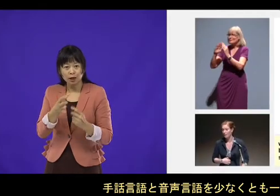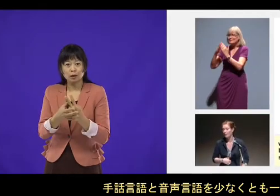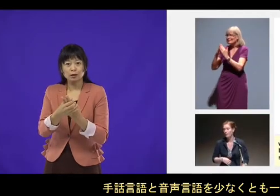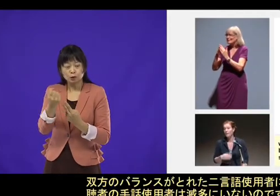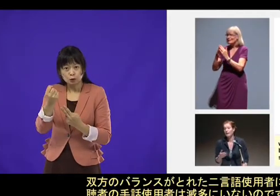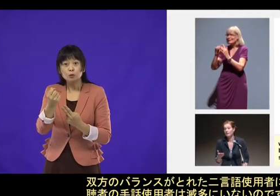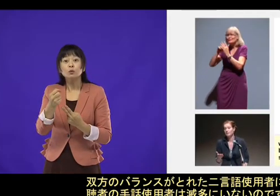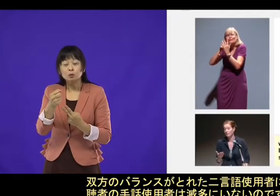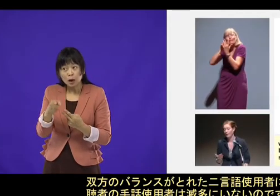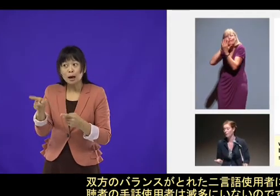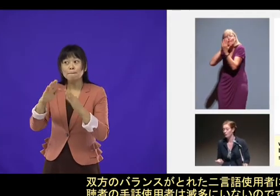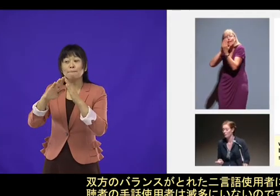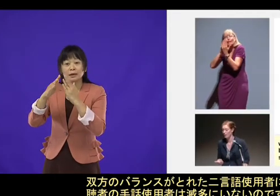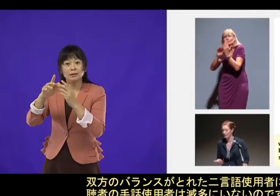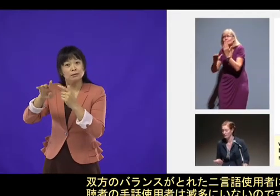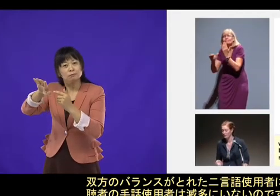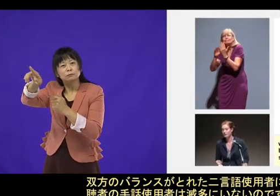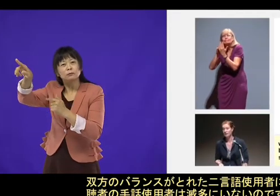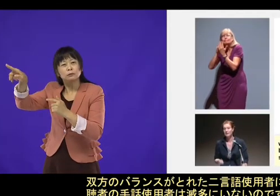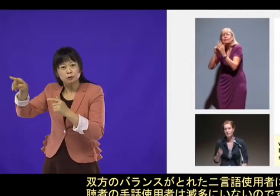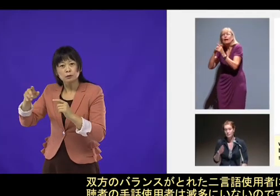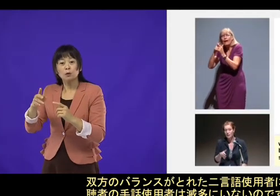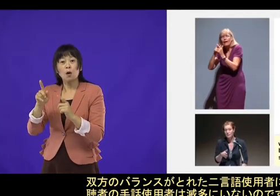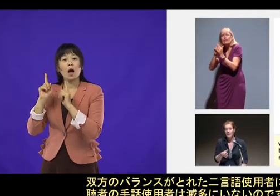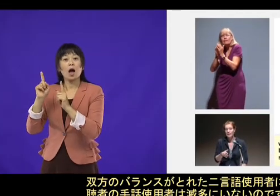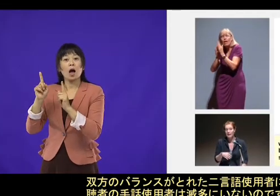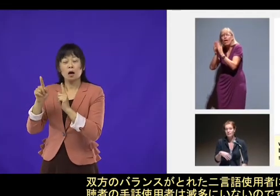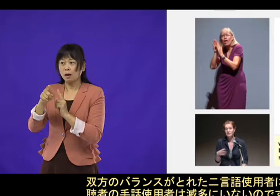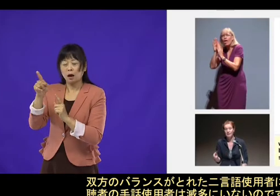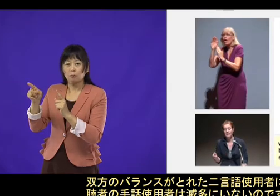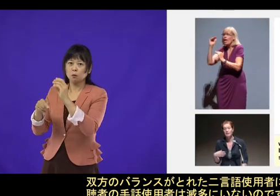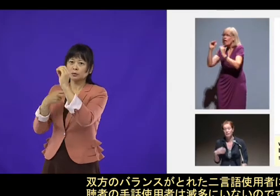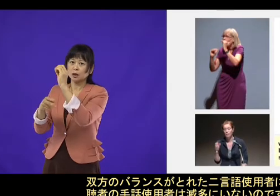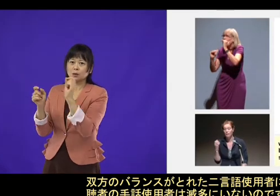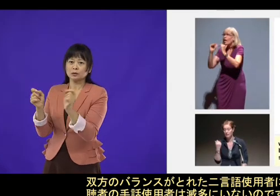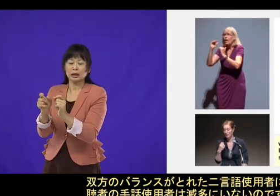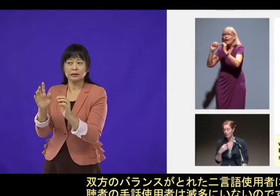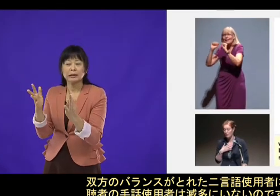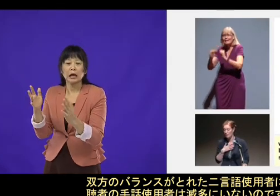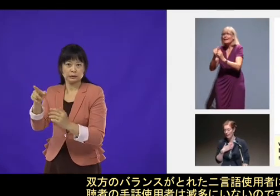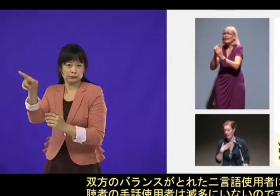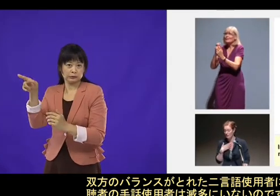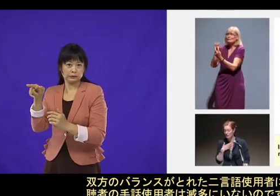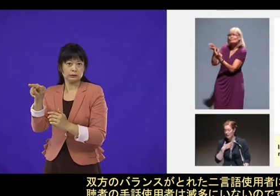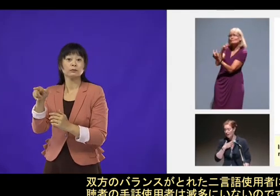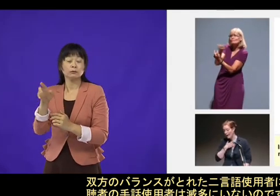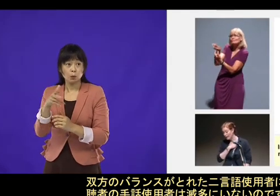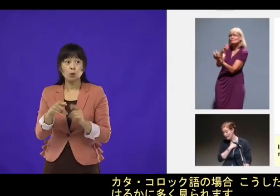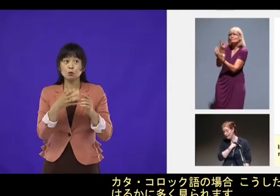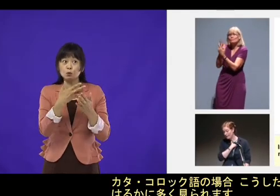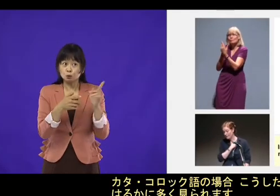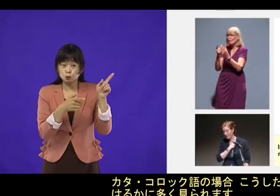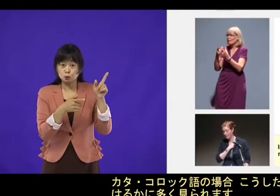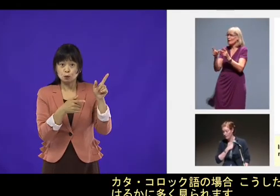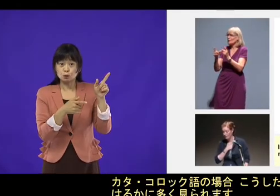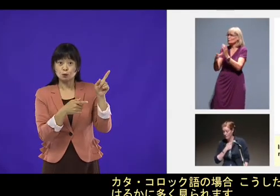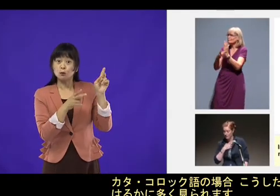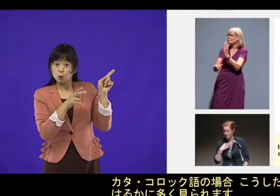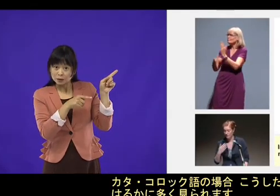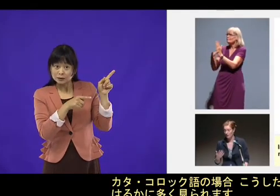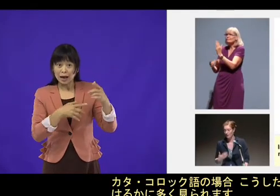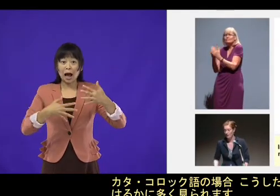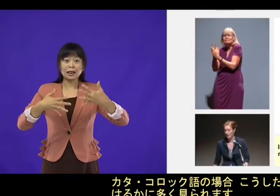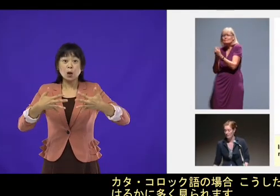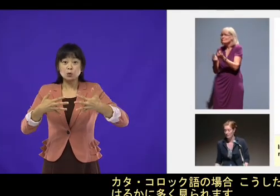and become balanced bimodal bilinguals in at least one sign language and then one spoken language. And in the case of